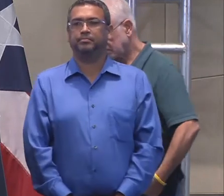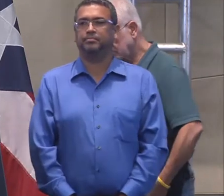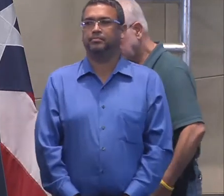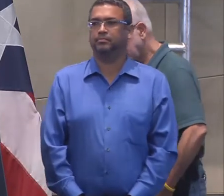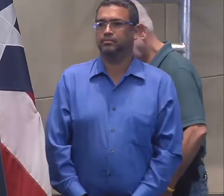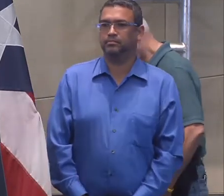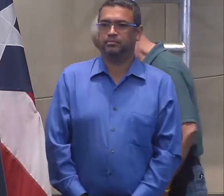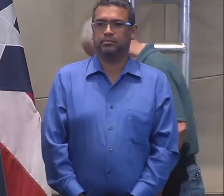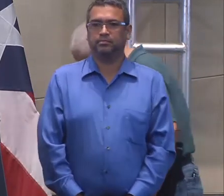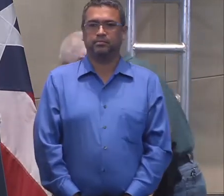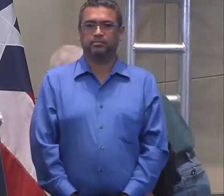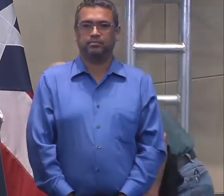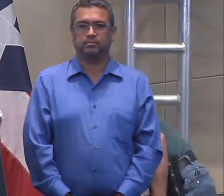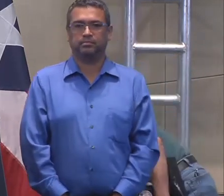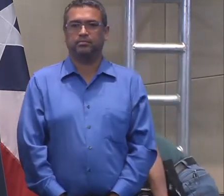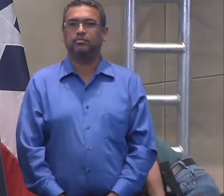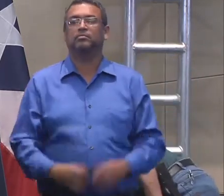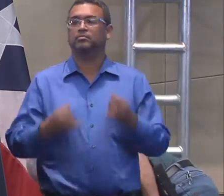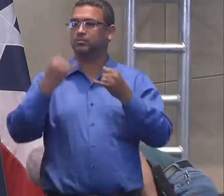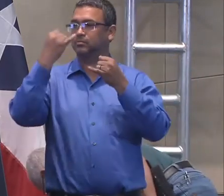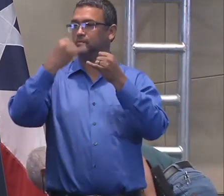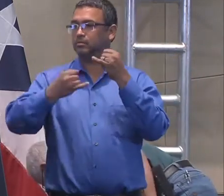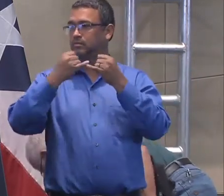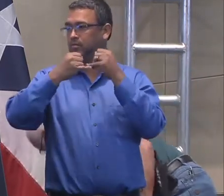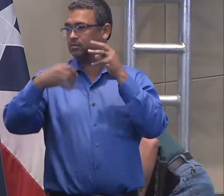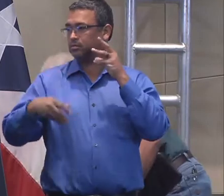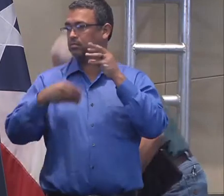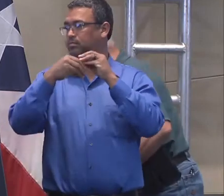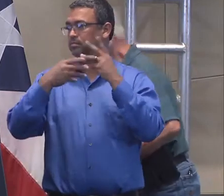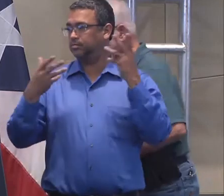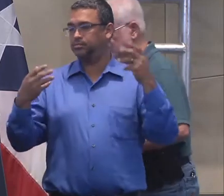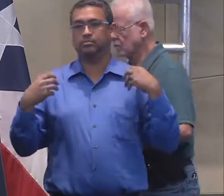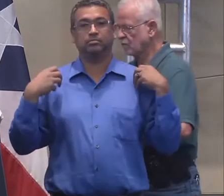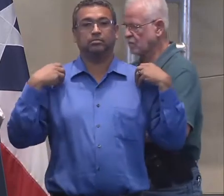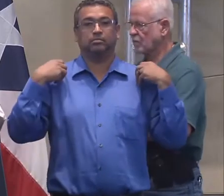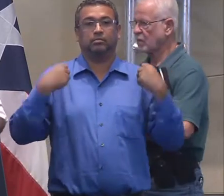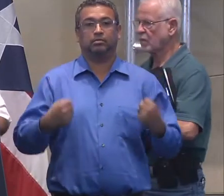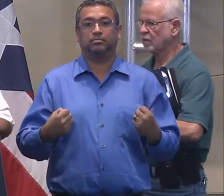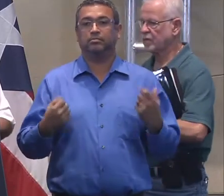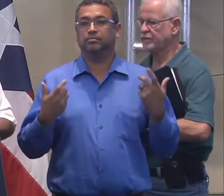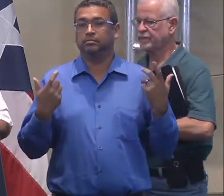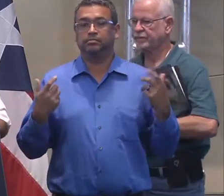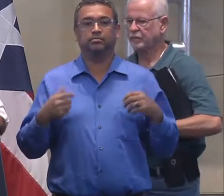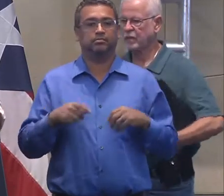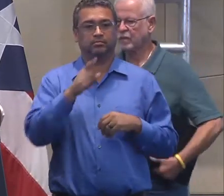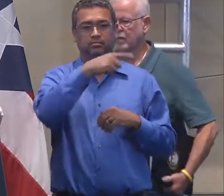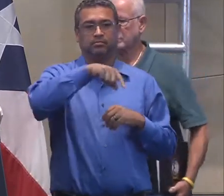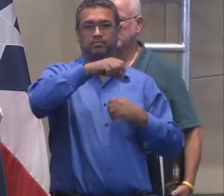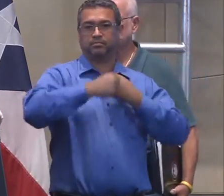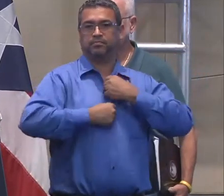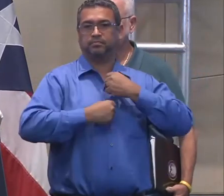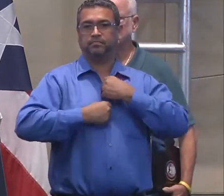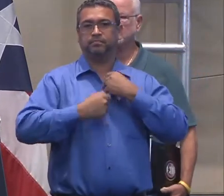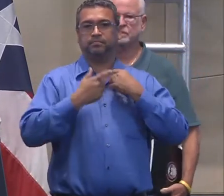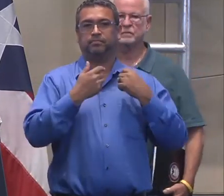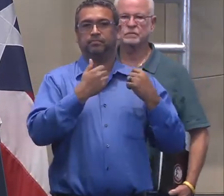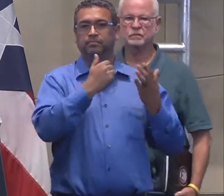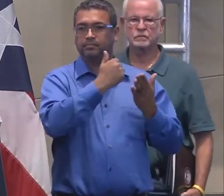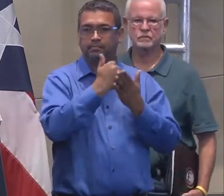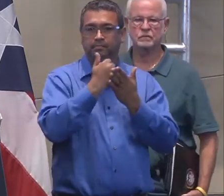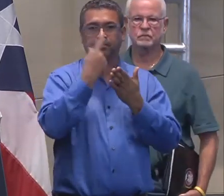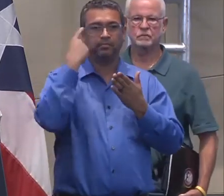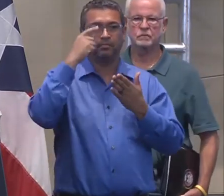One last thing I would like to add, and it's in healthcare. You know, the DOD is working to establish capabilities